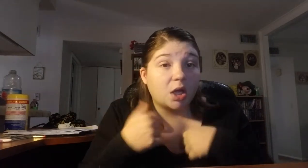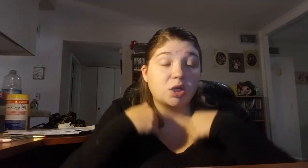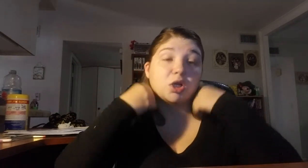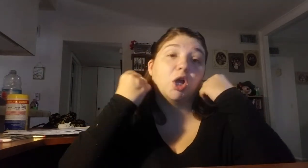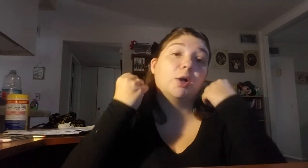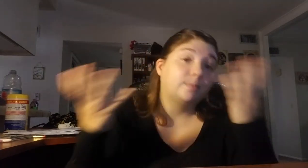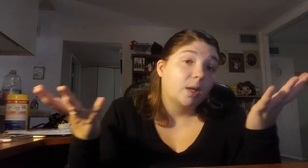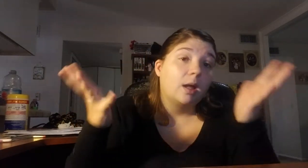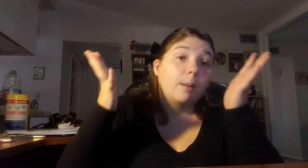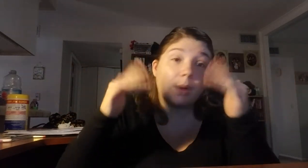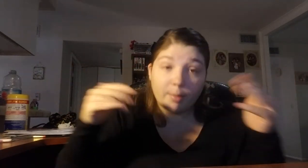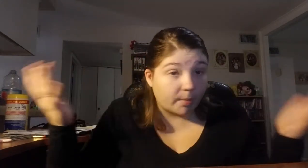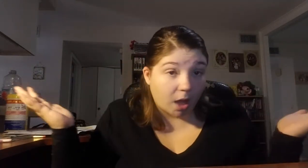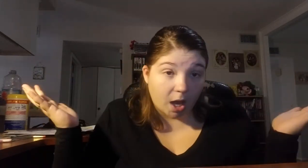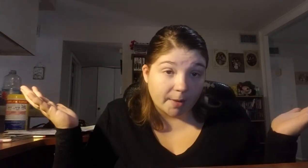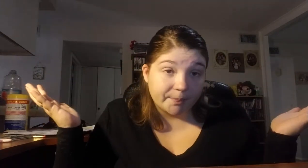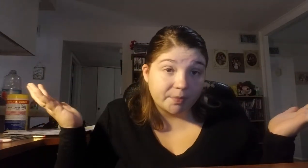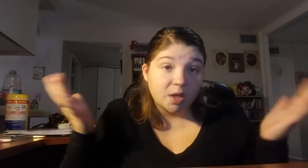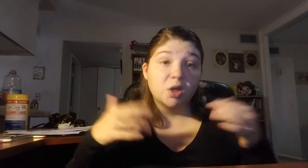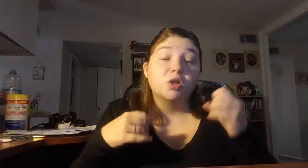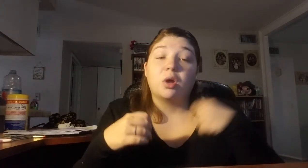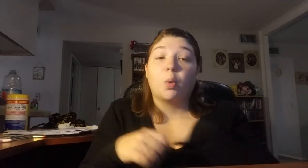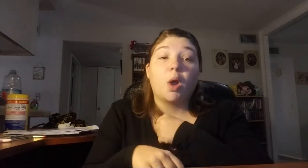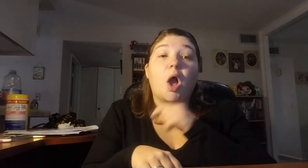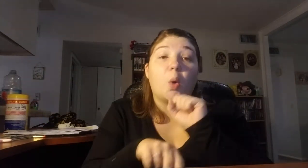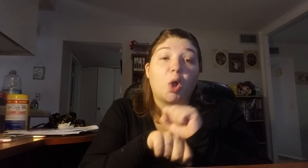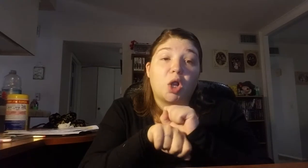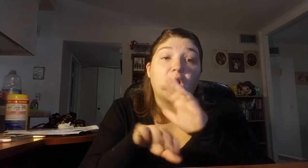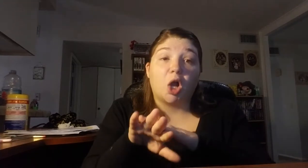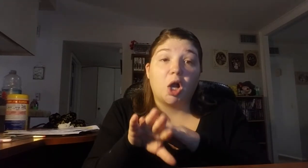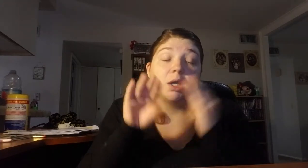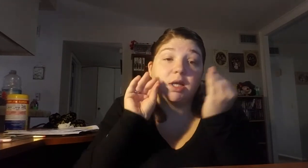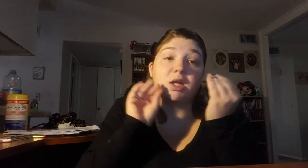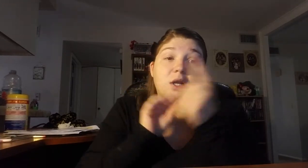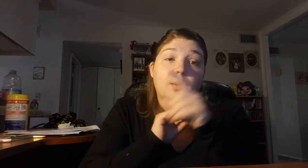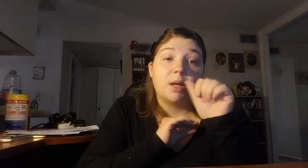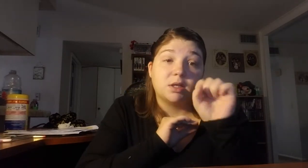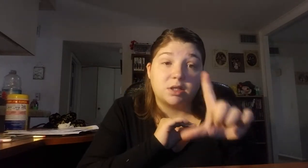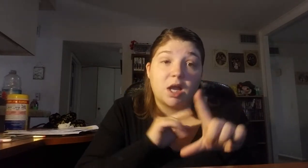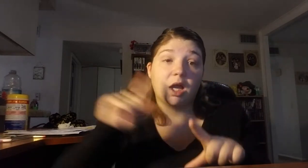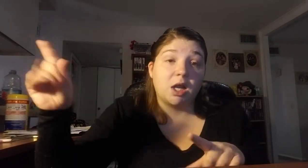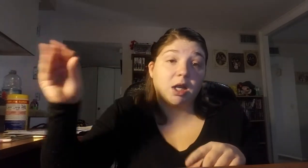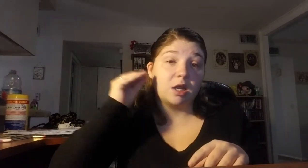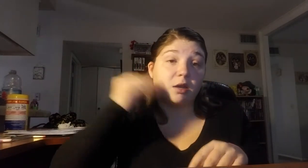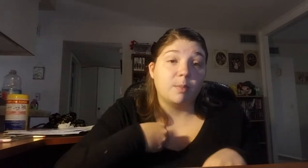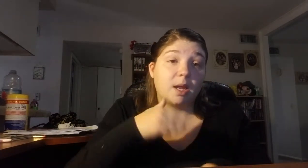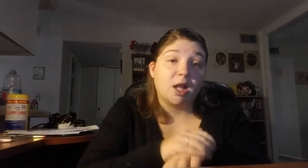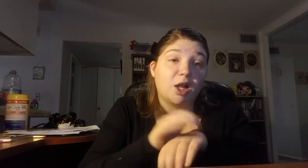So blah, blah, blah. So we are working on teaching him ASL and he's teaching me English.